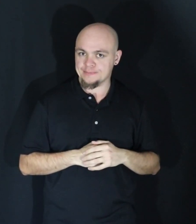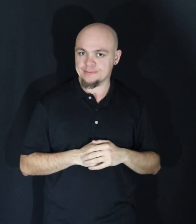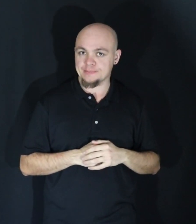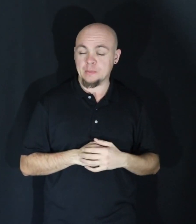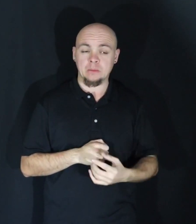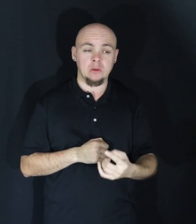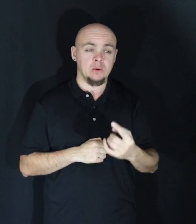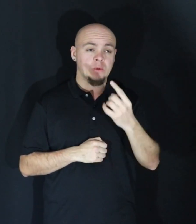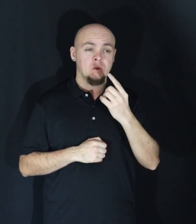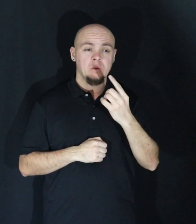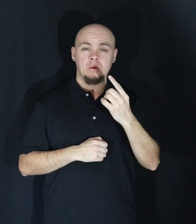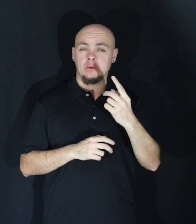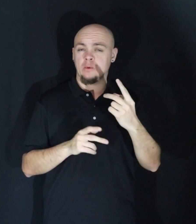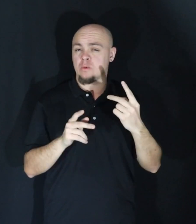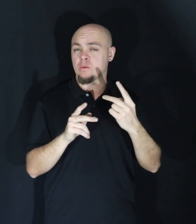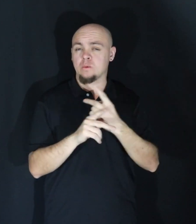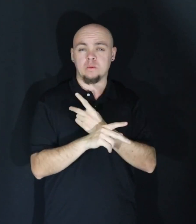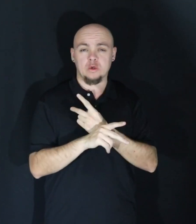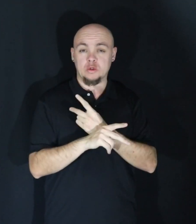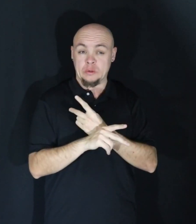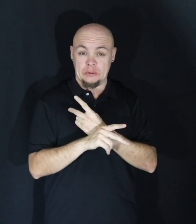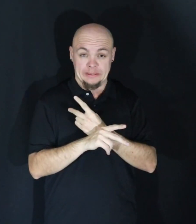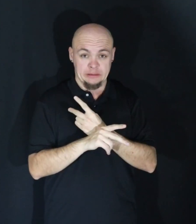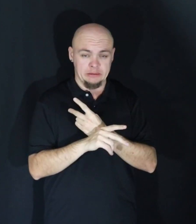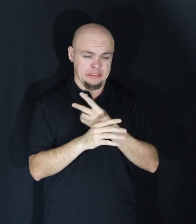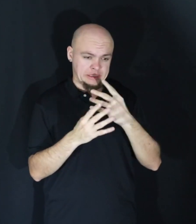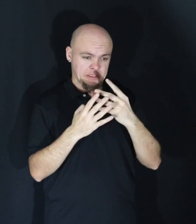One of the most hurtful times throughout my incarceration